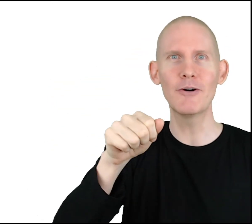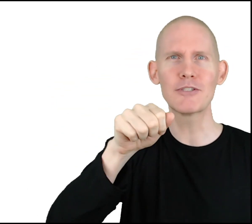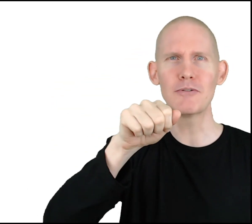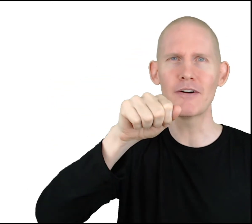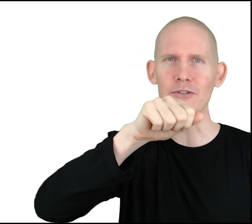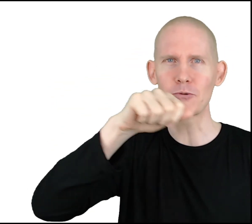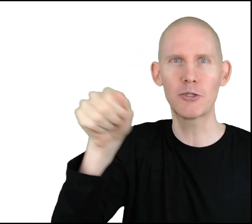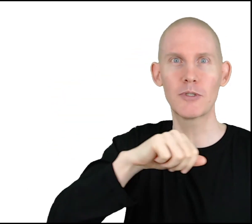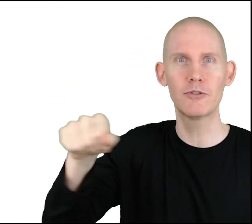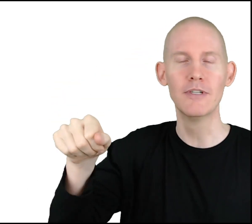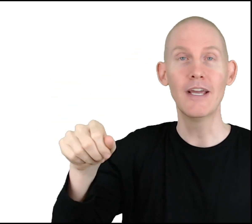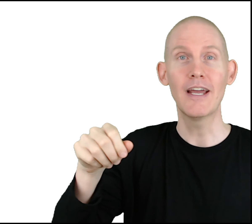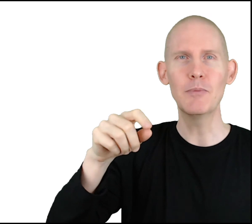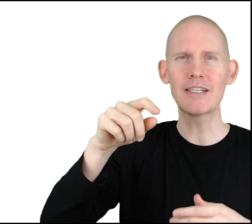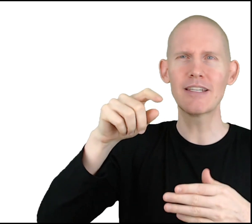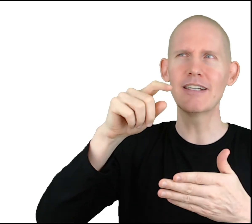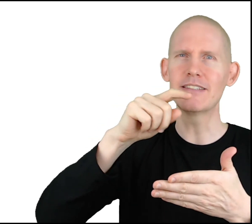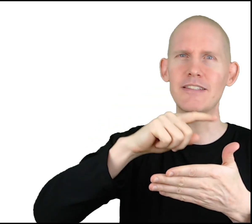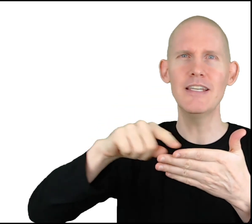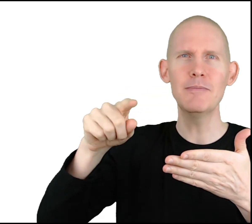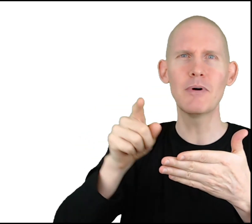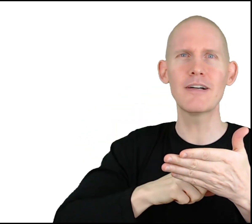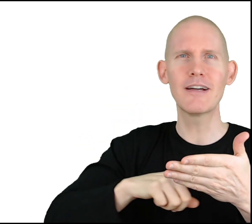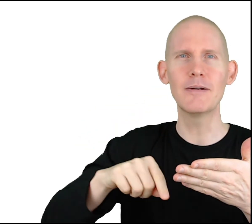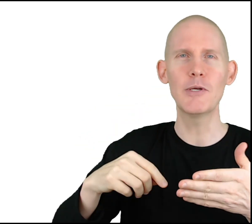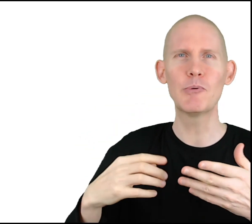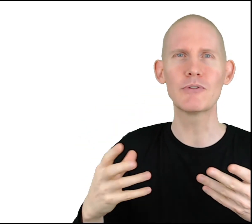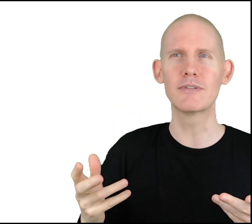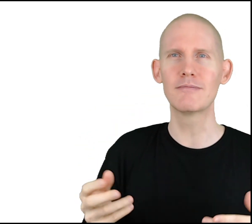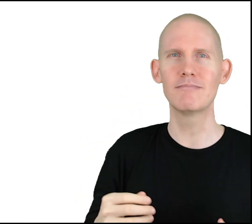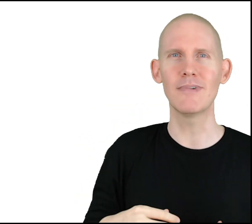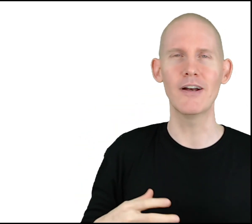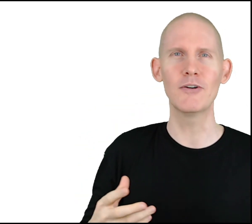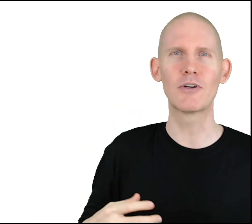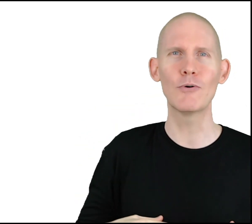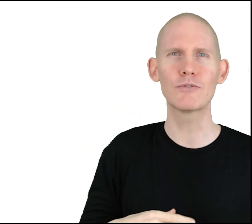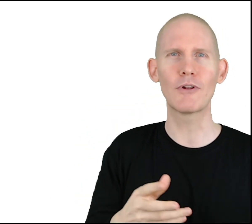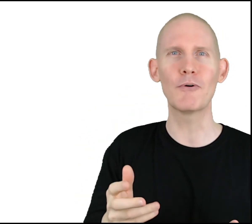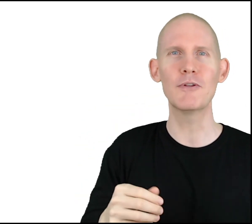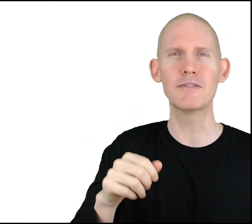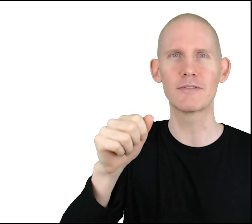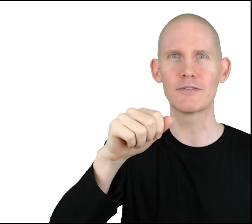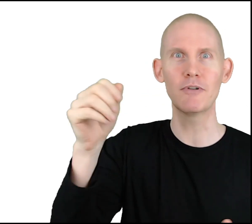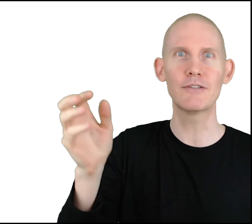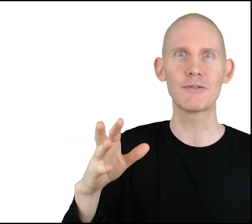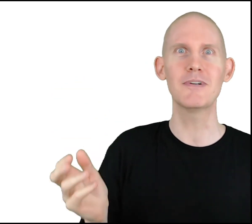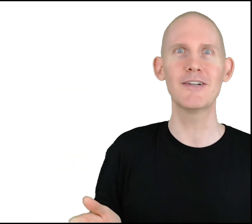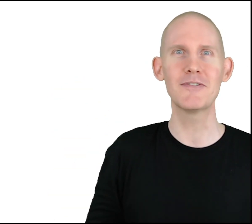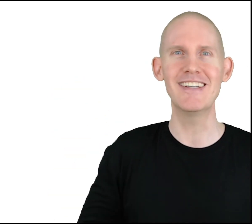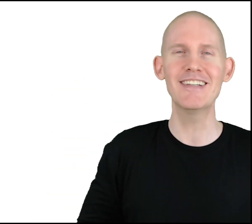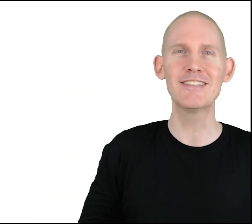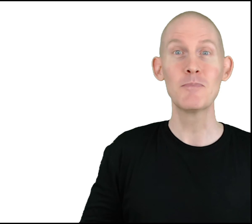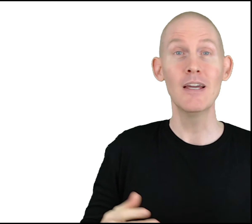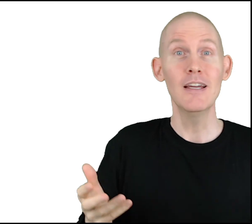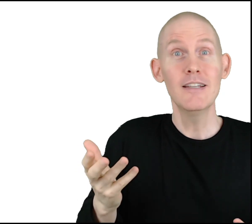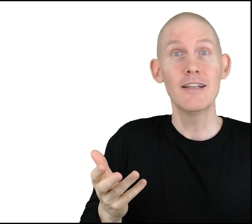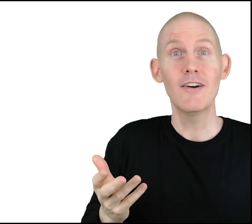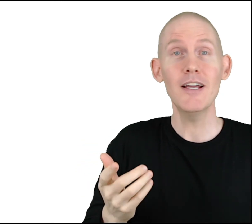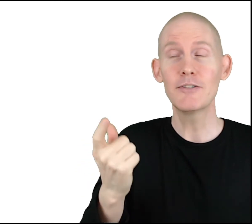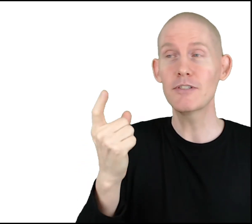around and goes, and he makes like a Z mark on people's, I don't know, coats, clothing, or trees, or whatever he does. All right, you're just going